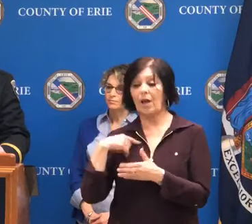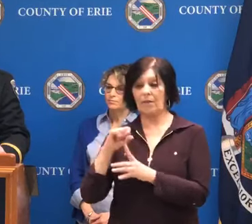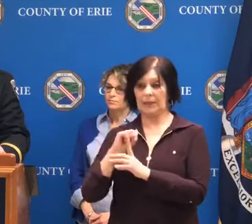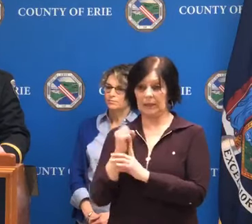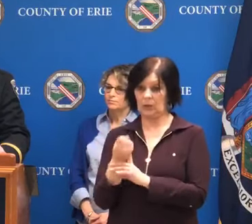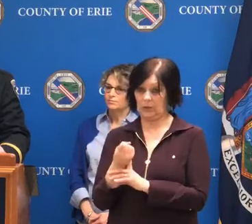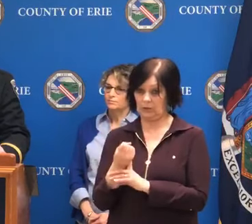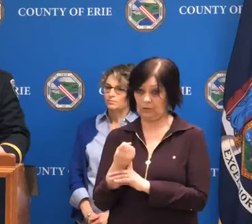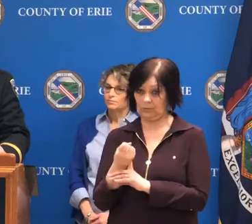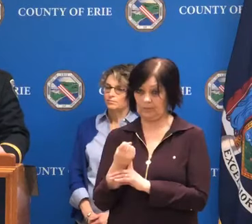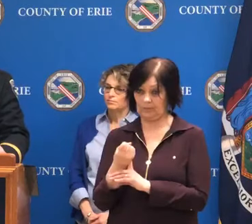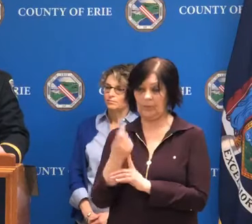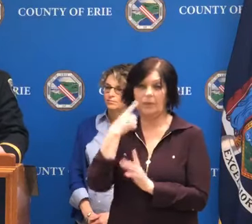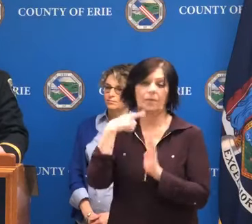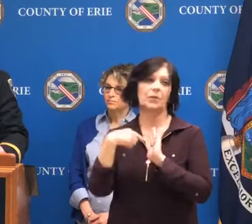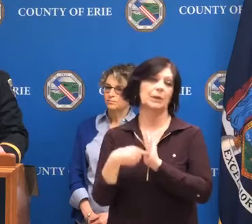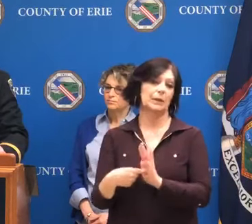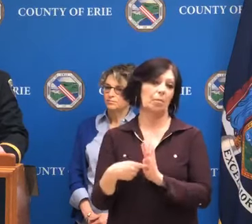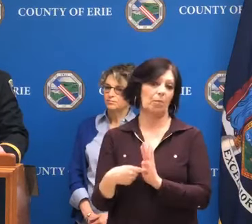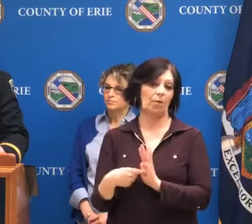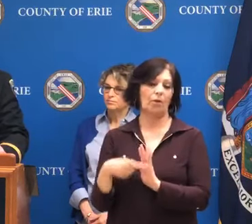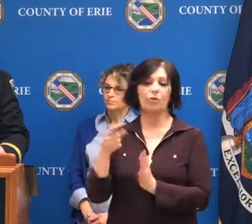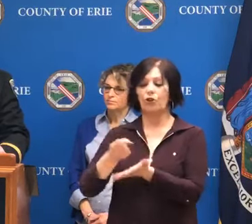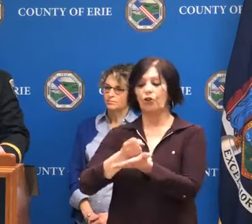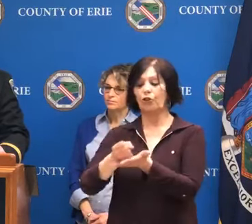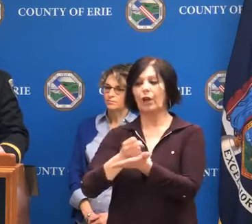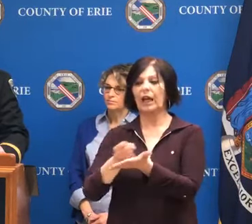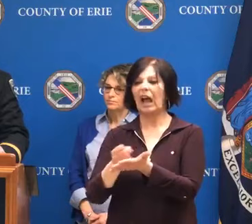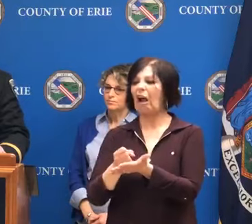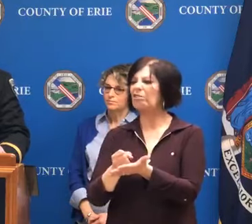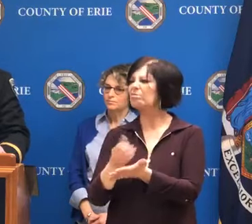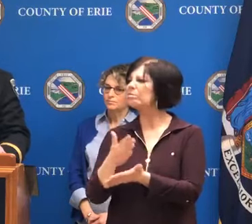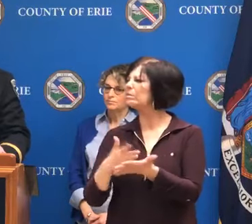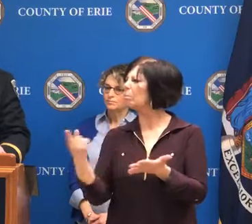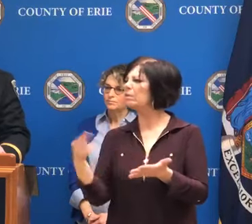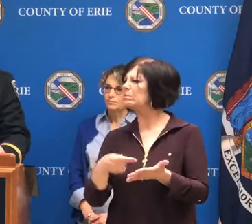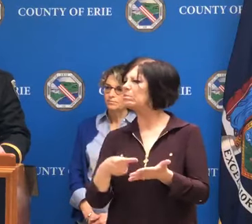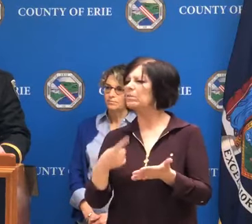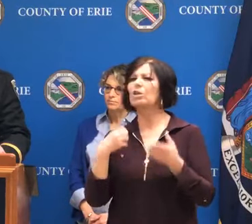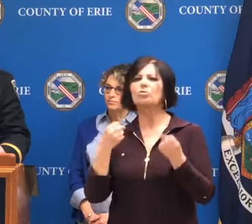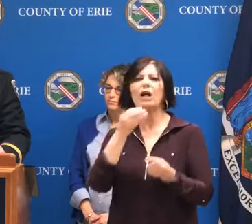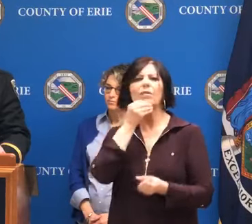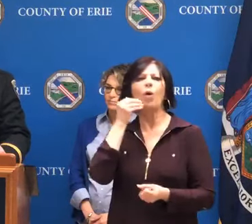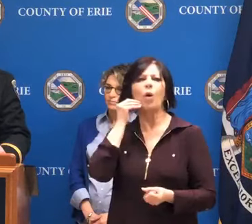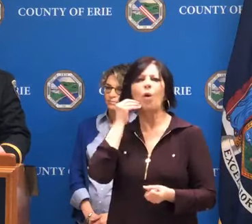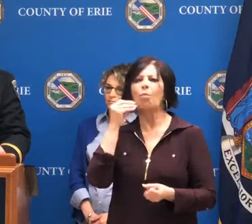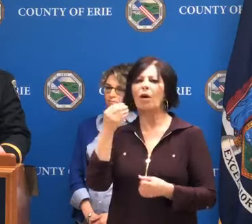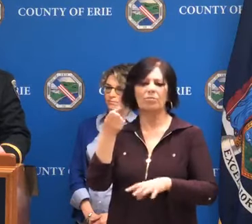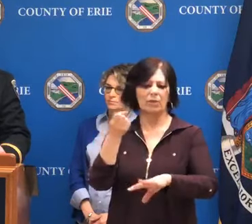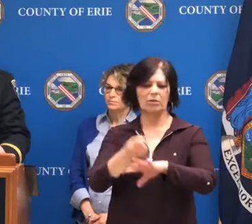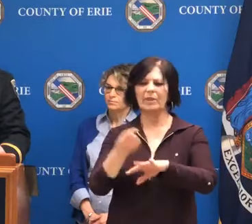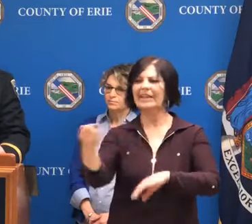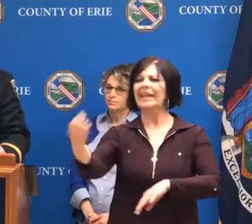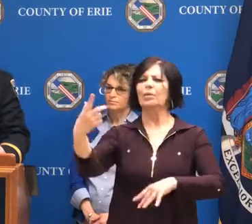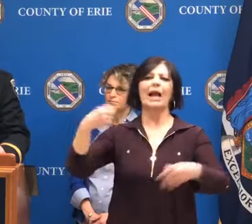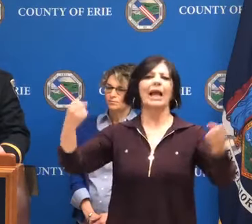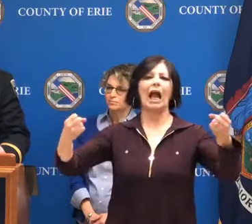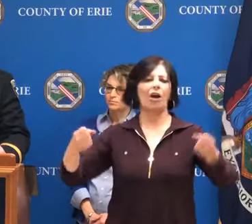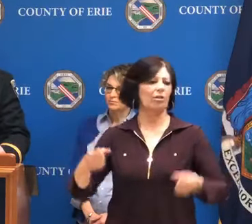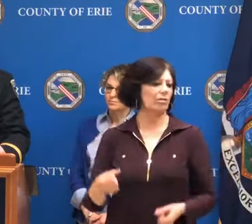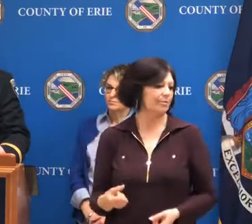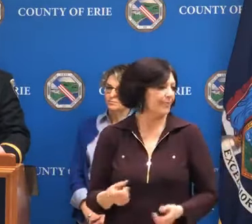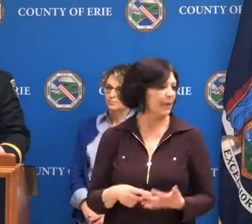situation, for instance, your credit card was tampered with, you're driving home from work, a rock hit your windshield, your